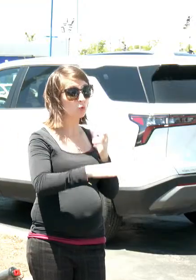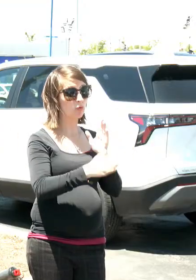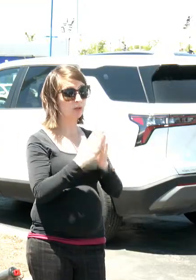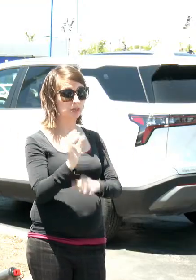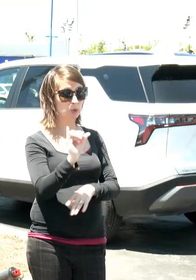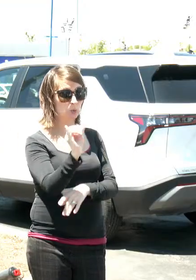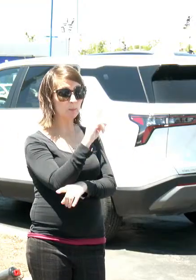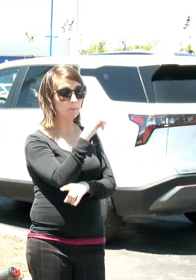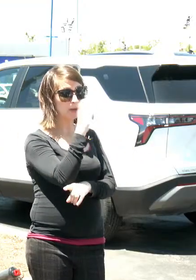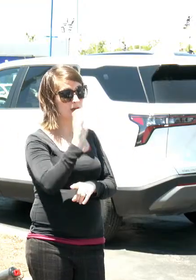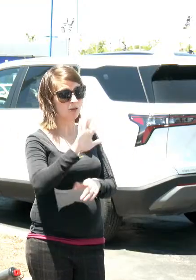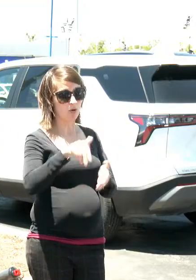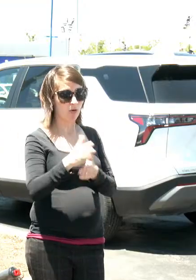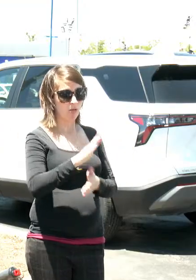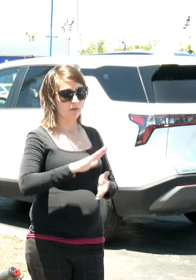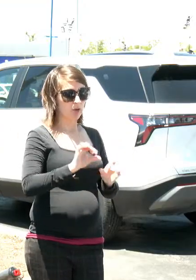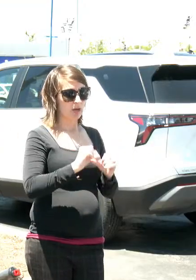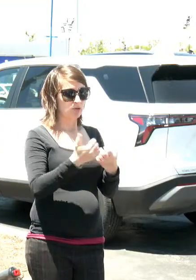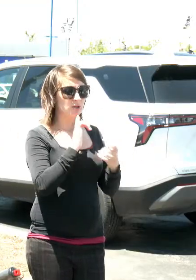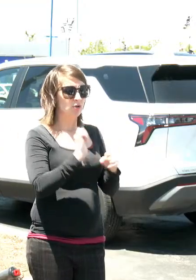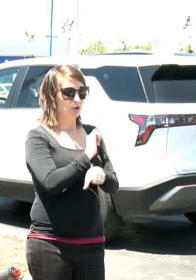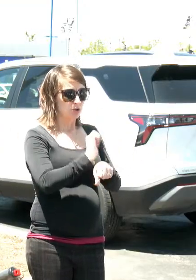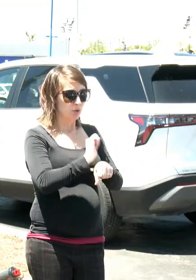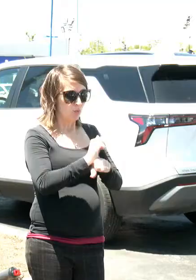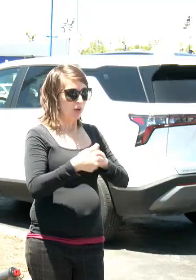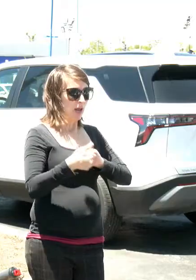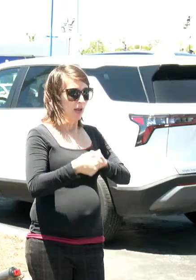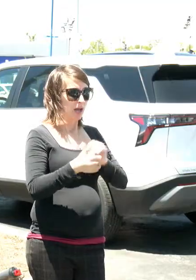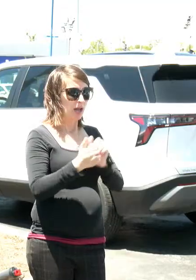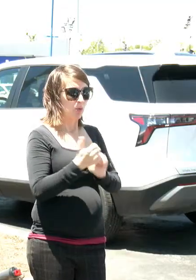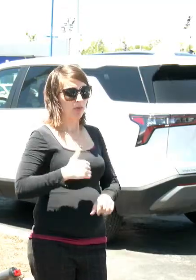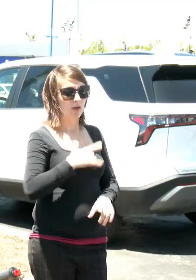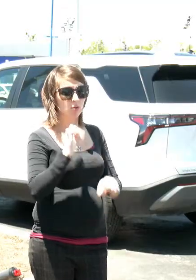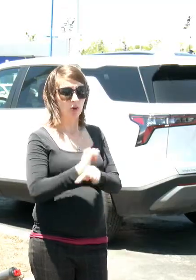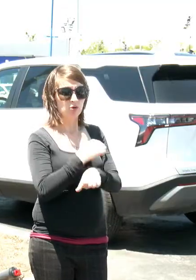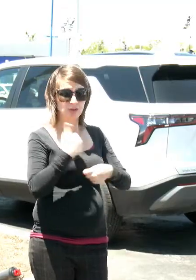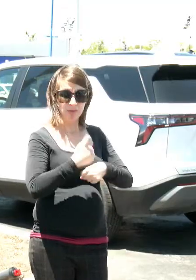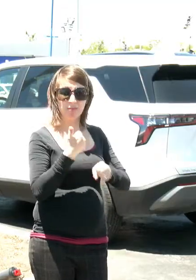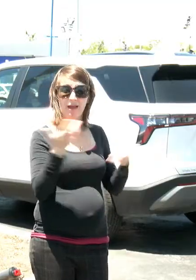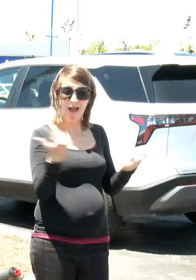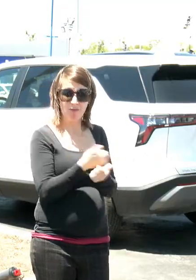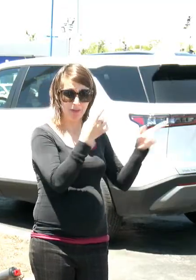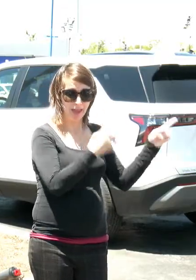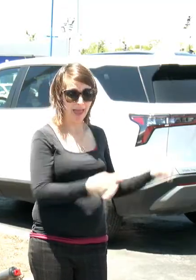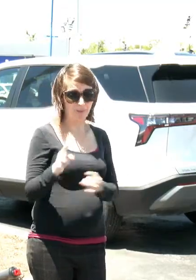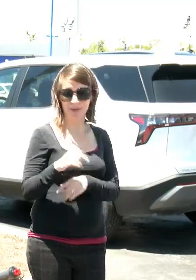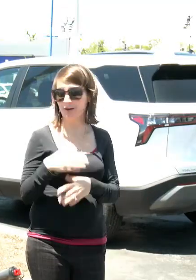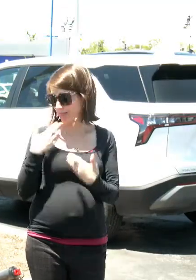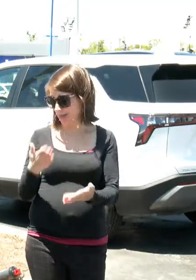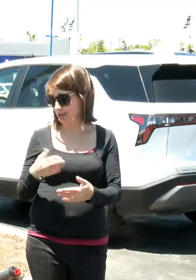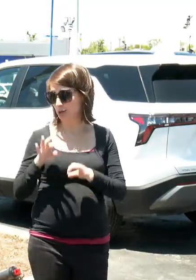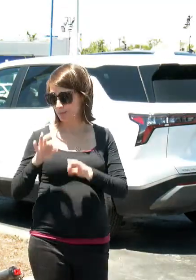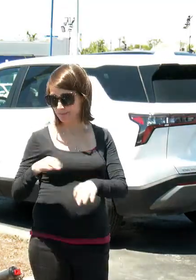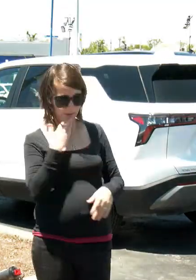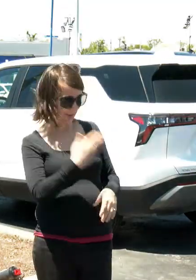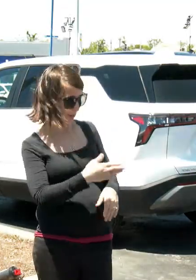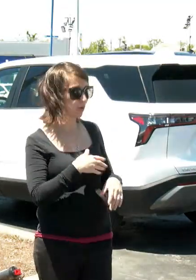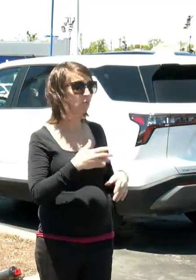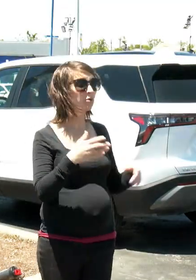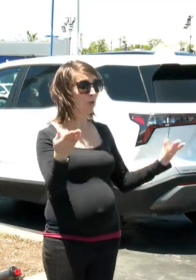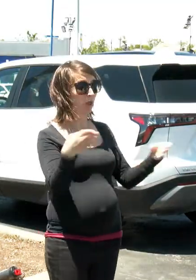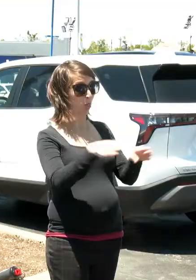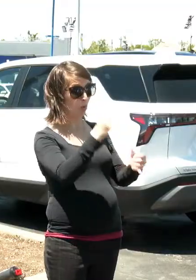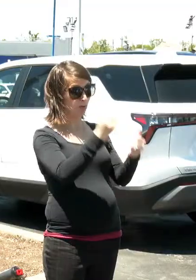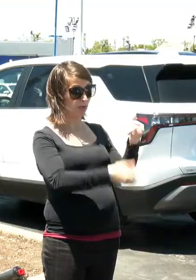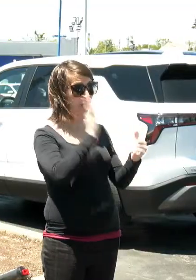agencies have really worked hand in hand with us to make all this happen. Thank you. Thank you. In closing, I'll